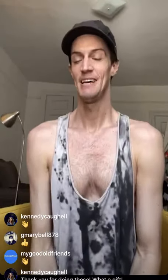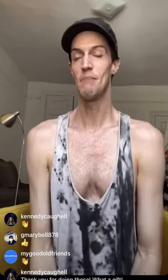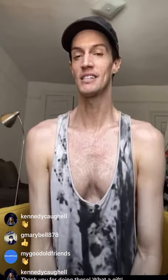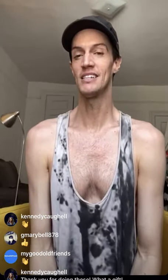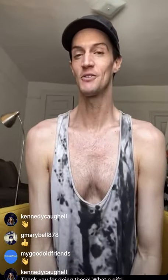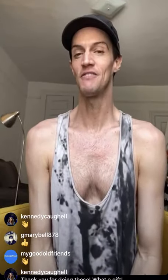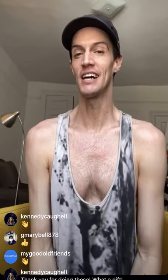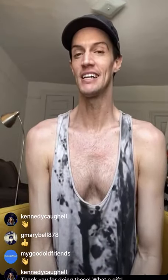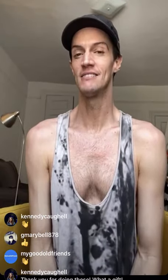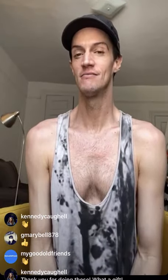Boxing or fighting.